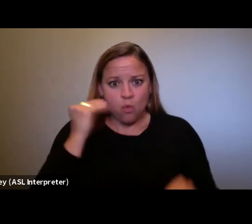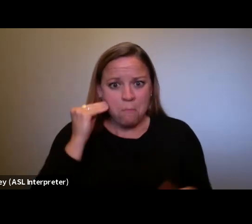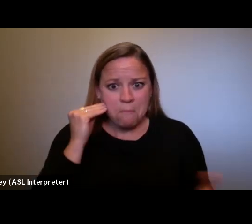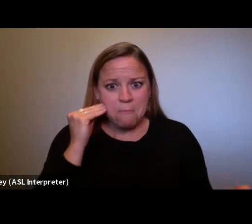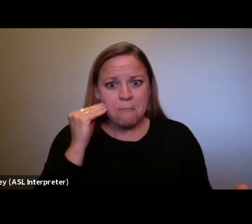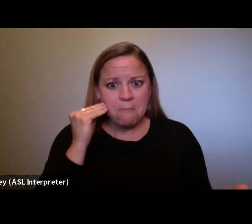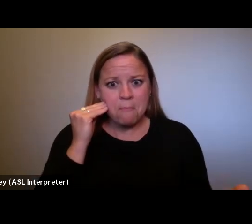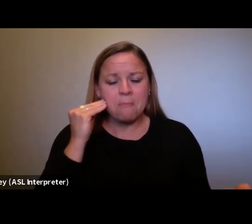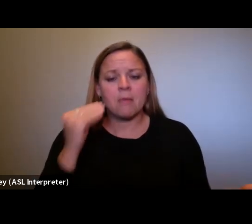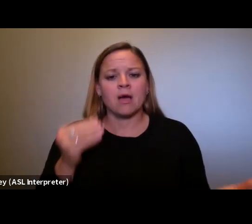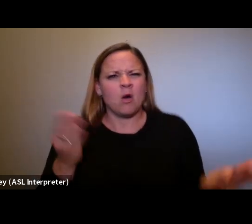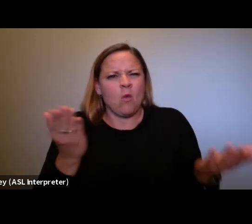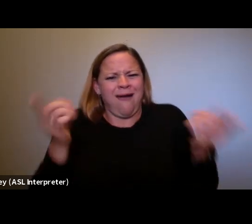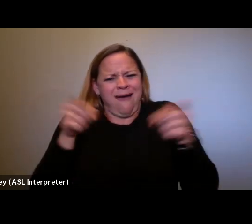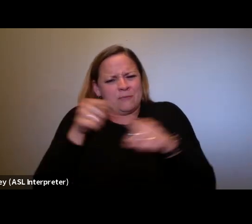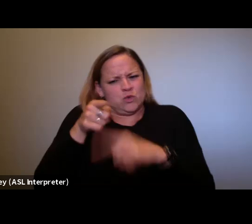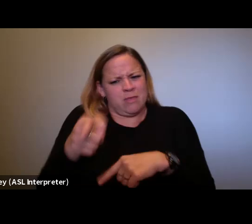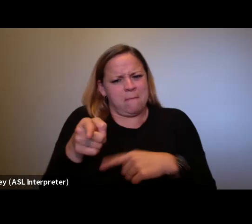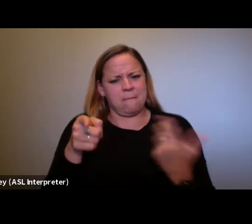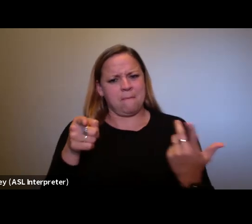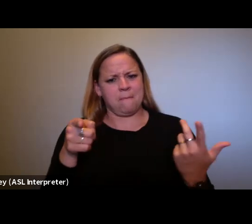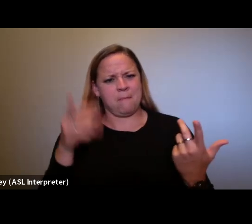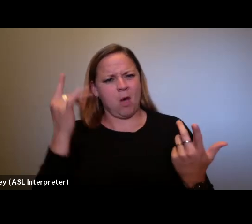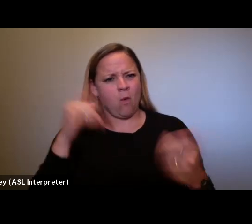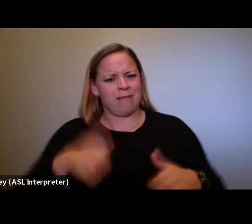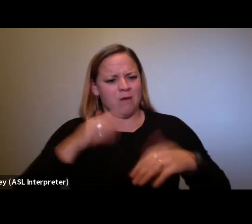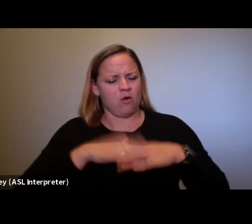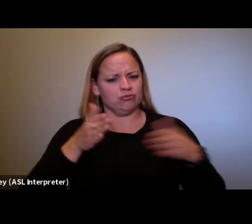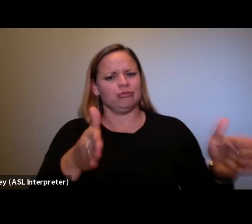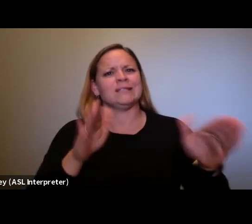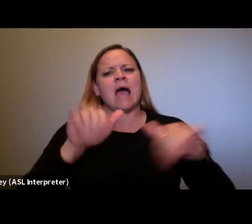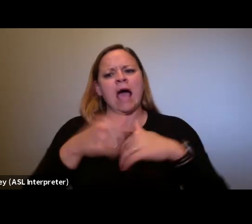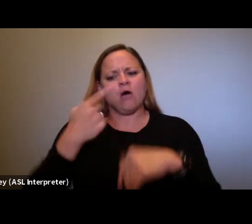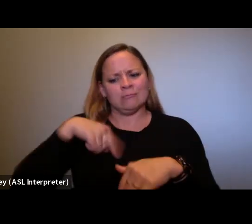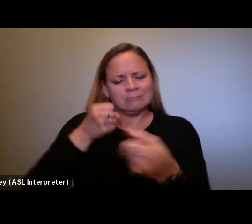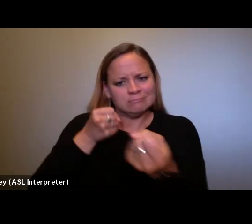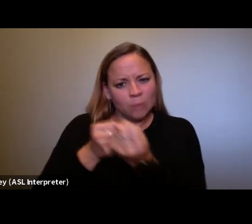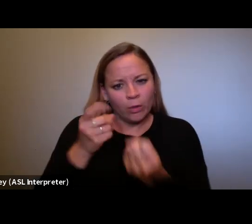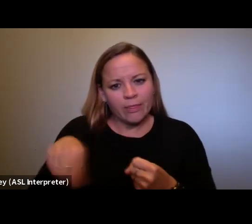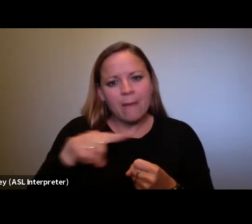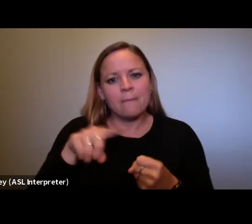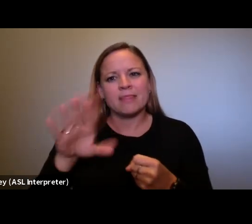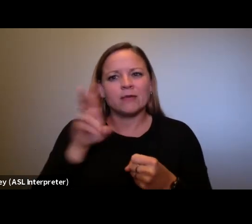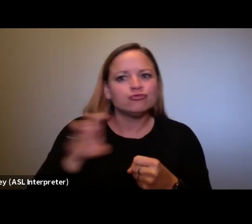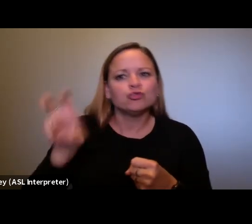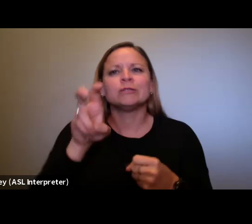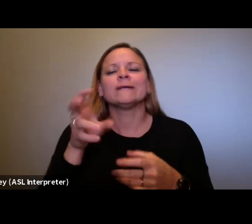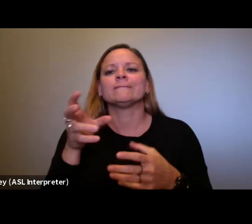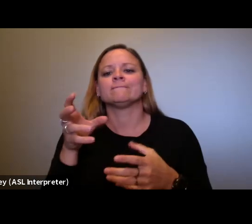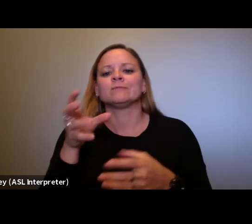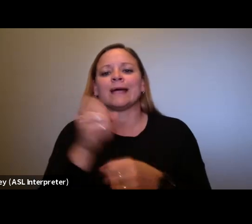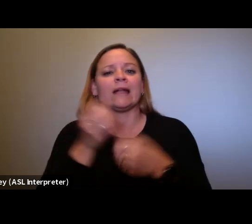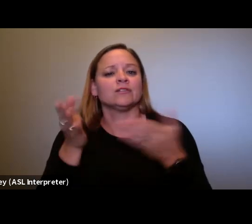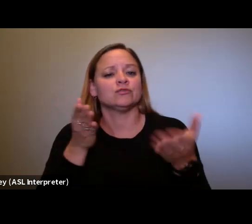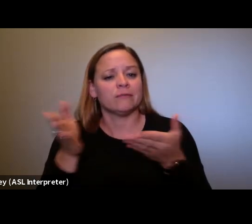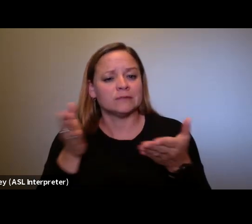happened to them that they ended up being on the streets, and how can we support them? in the journey of getting,